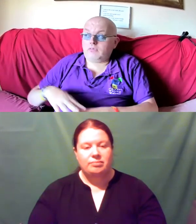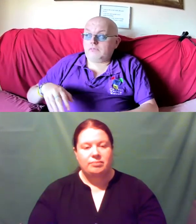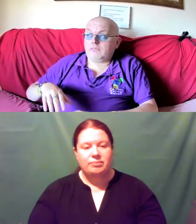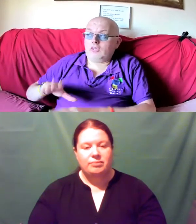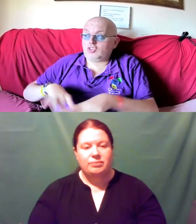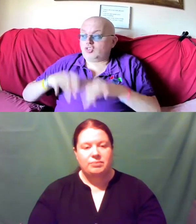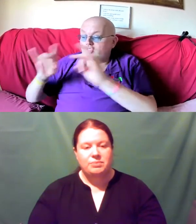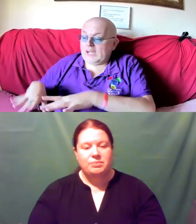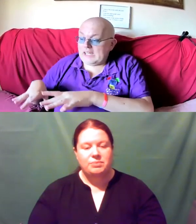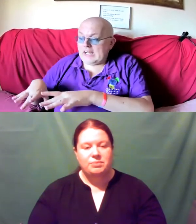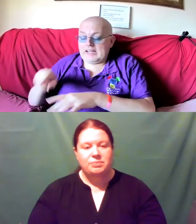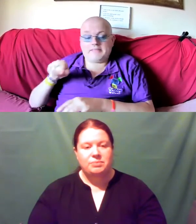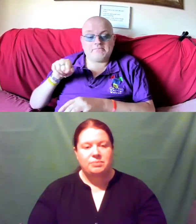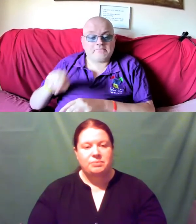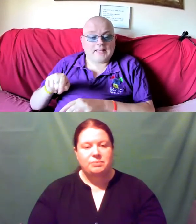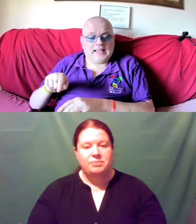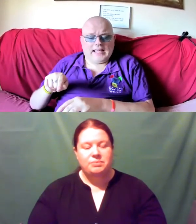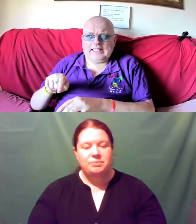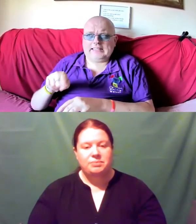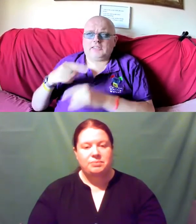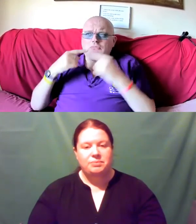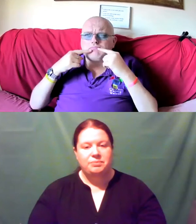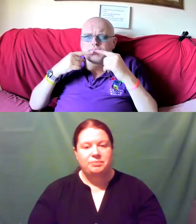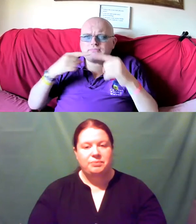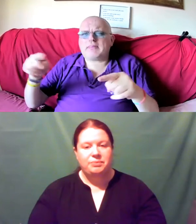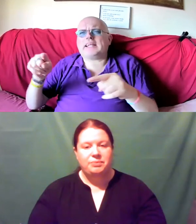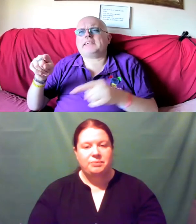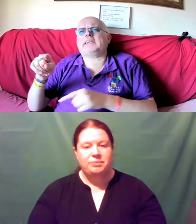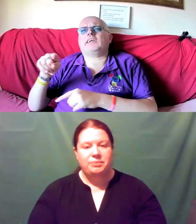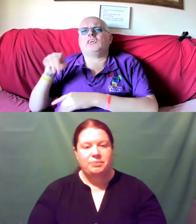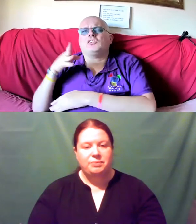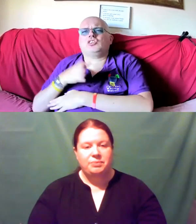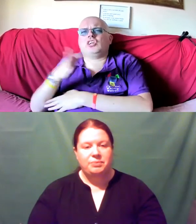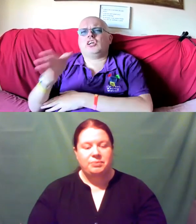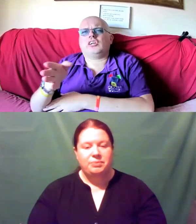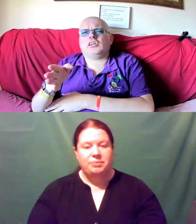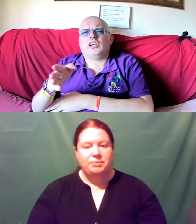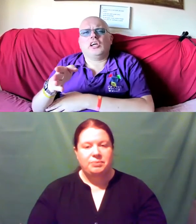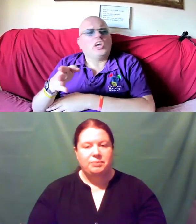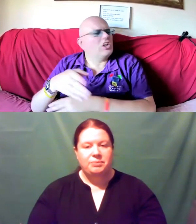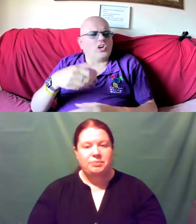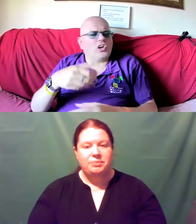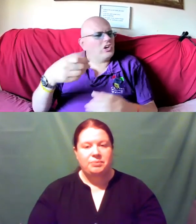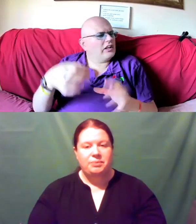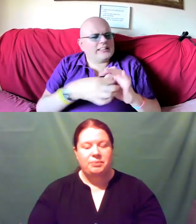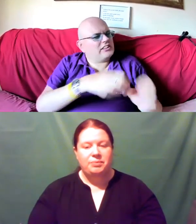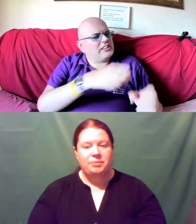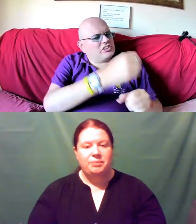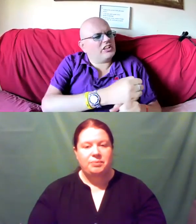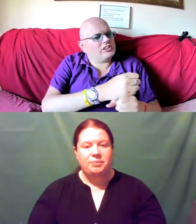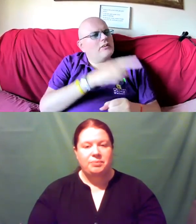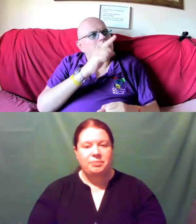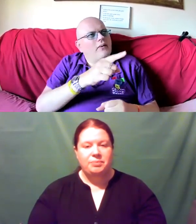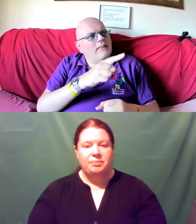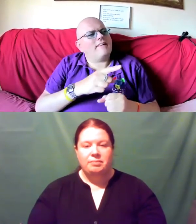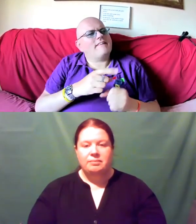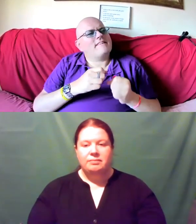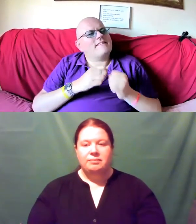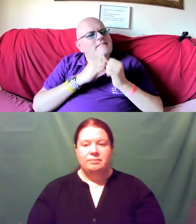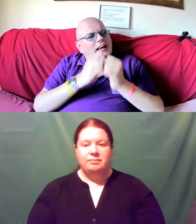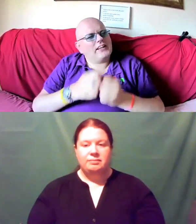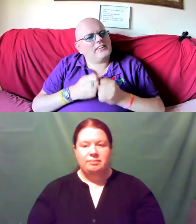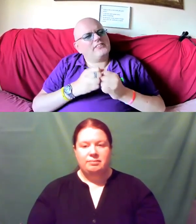had a hugely prophetic journey, a secular person, but who values, you know, people's freedom of religion as